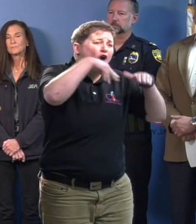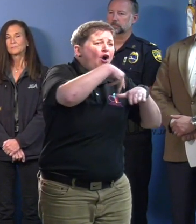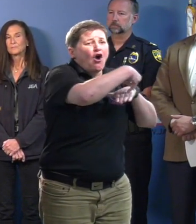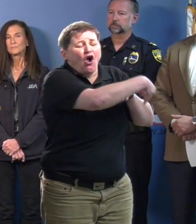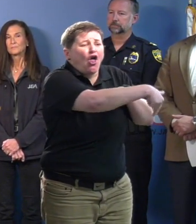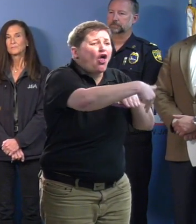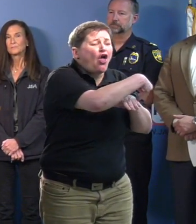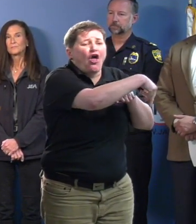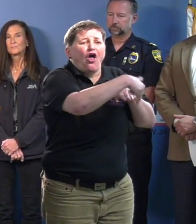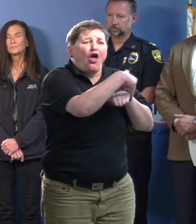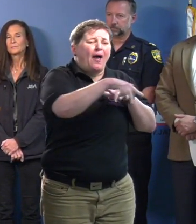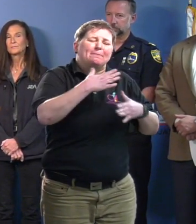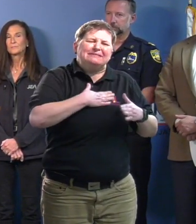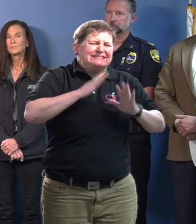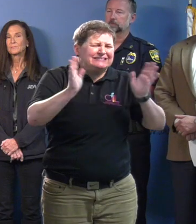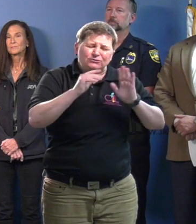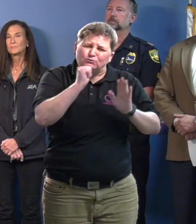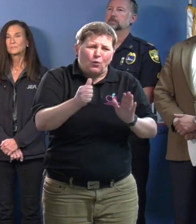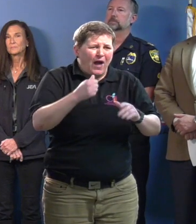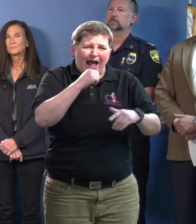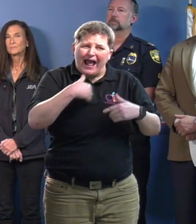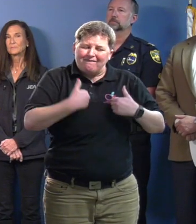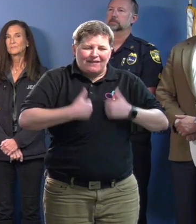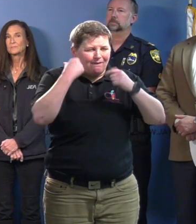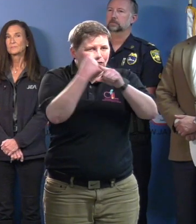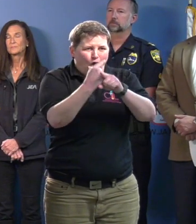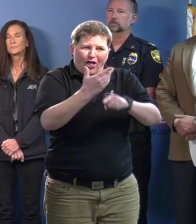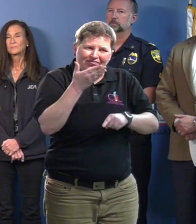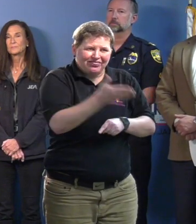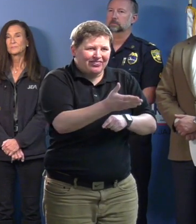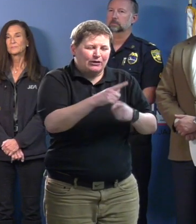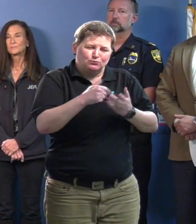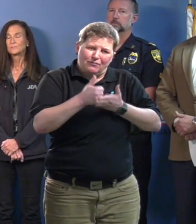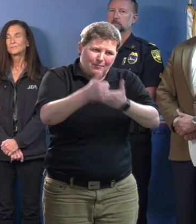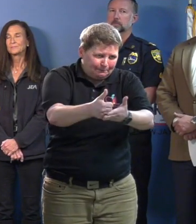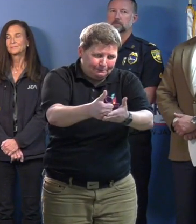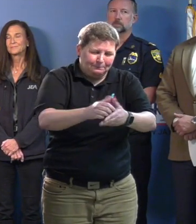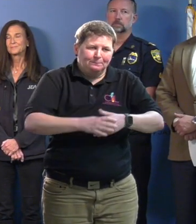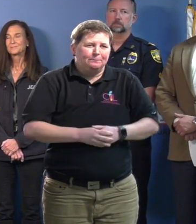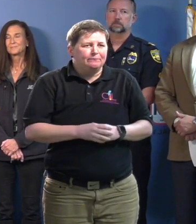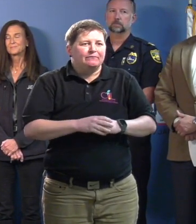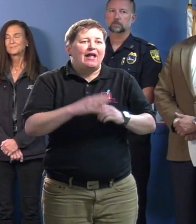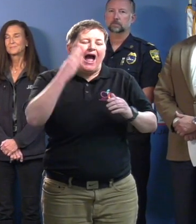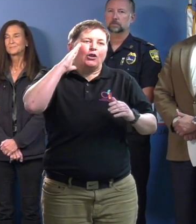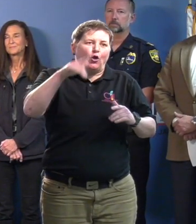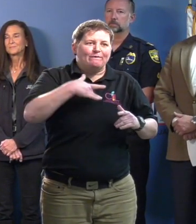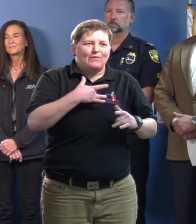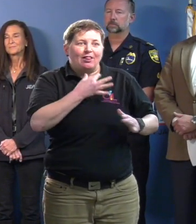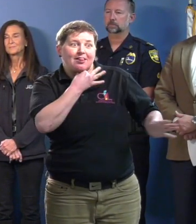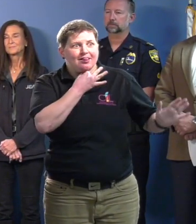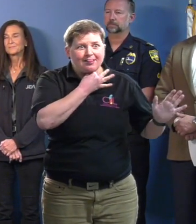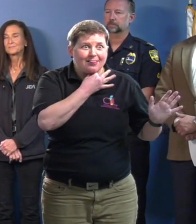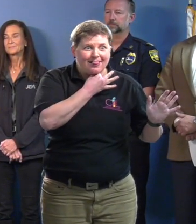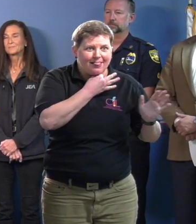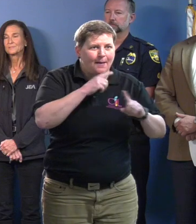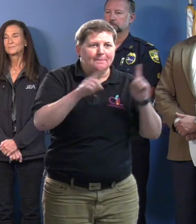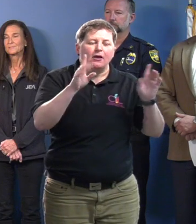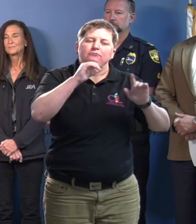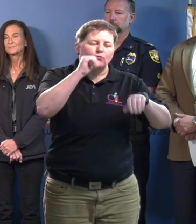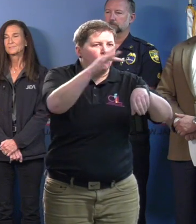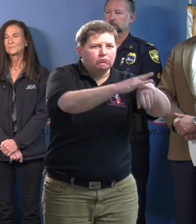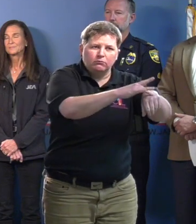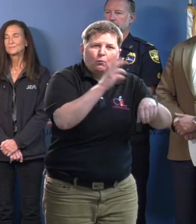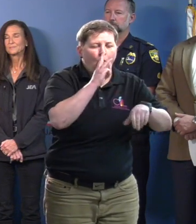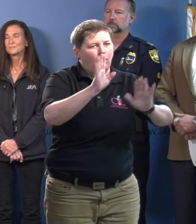there to help you. So please just stay. I know it's a curiosity, but please stay out of the water at the very least. Our